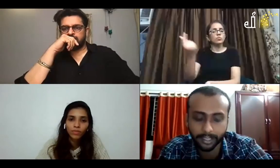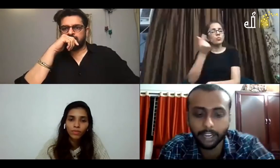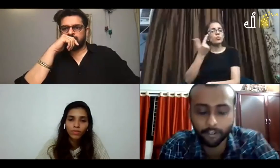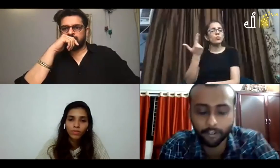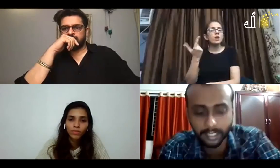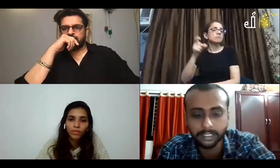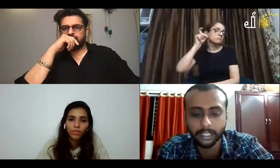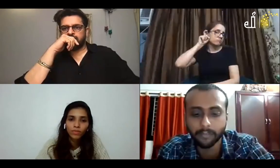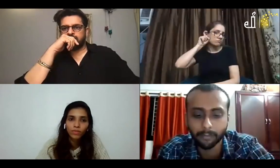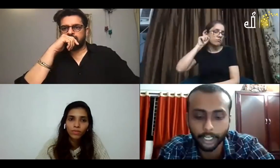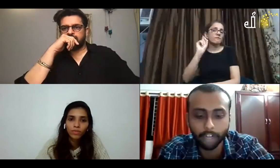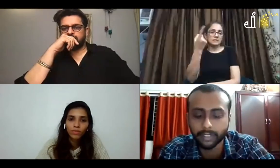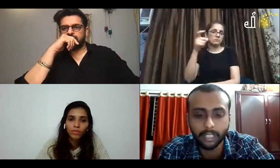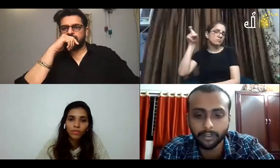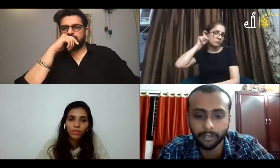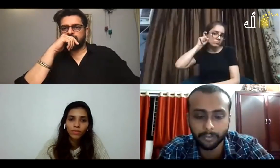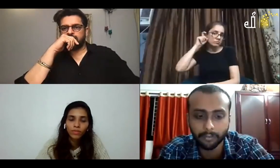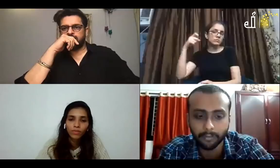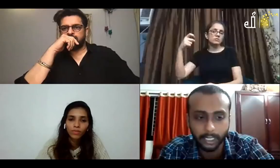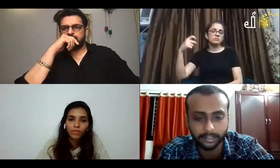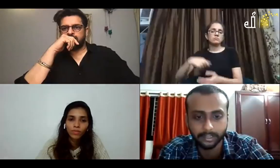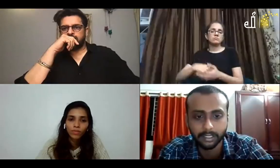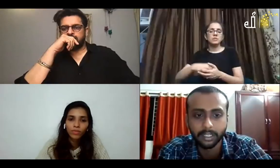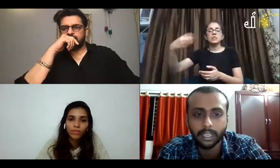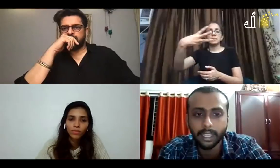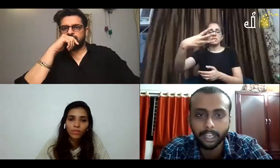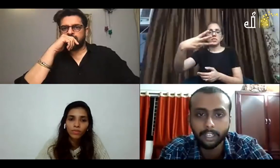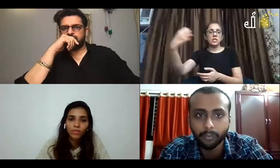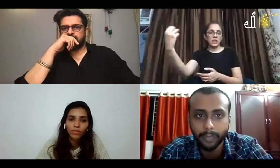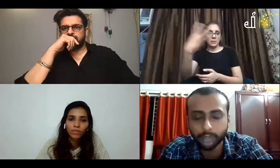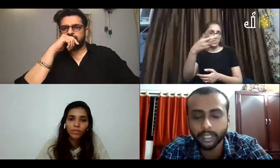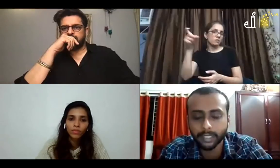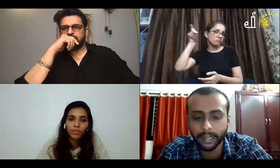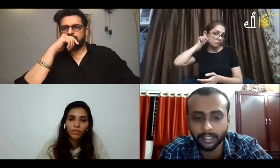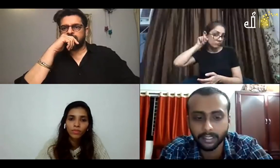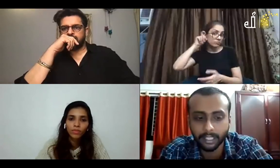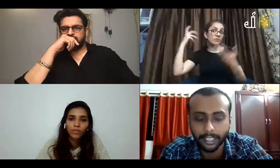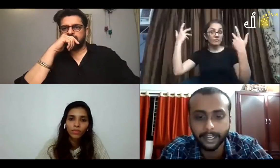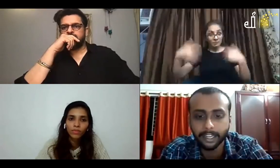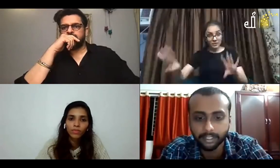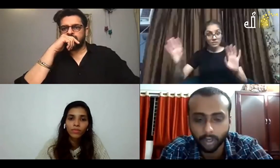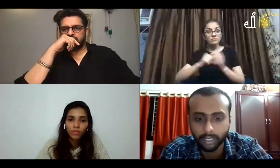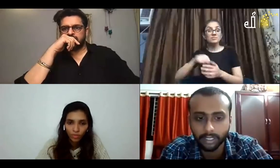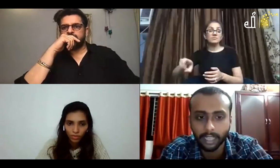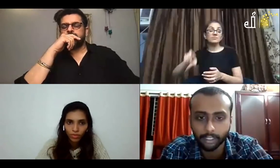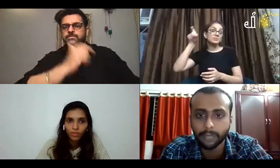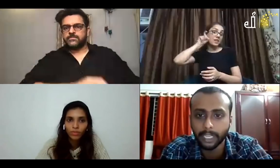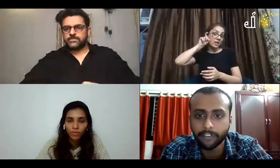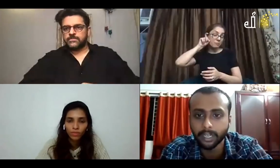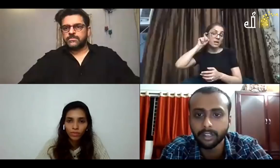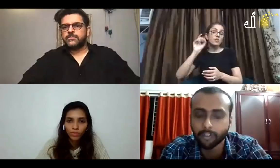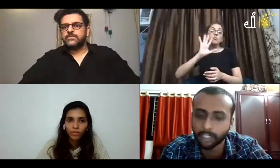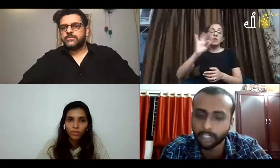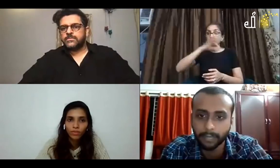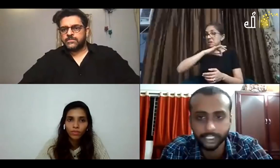a hearing aid for at least a period of 3 months, and to make sure that the hearing aid is not actually